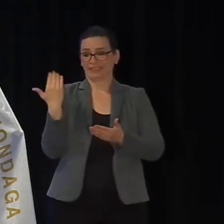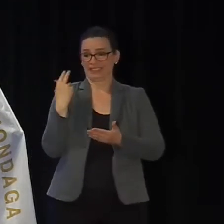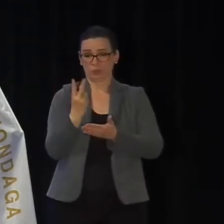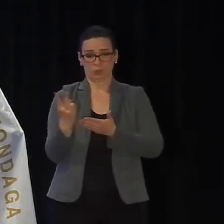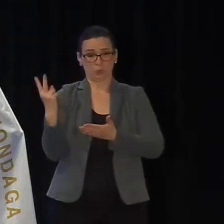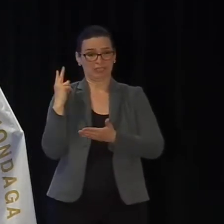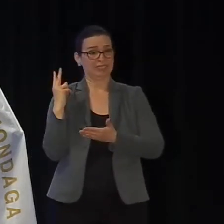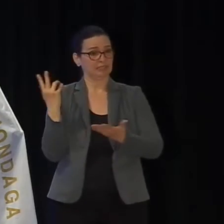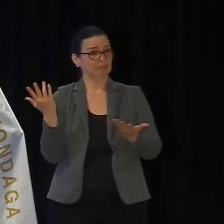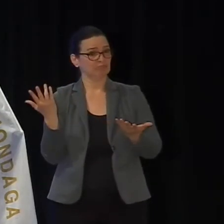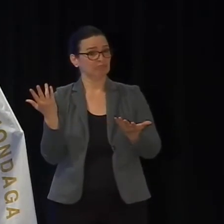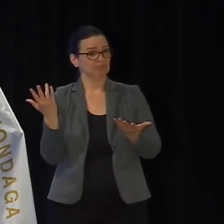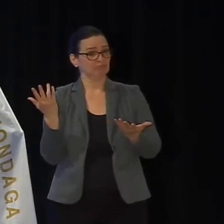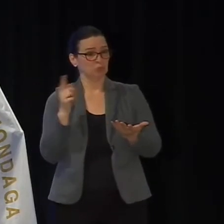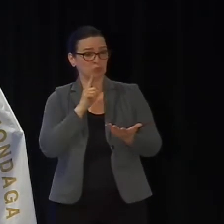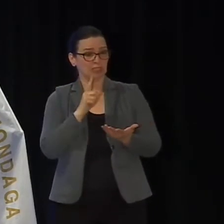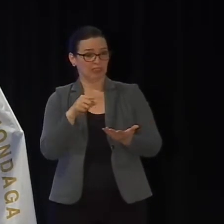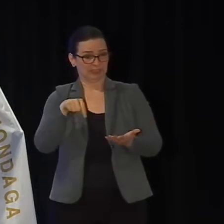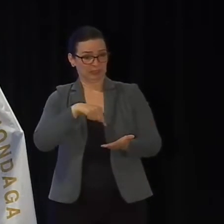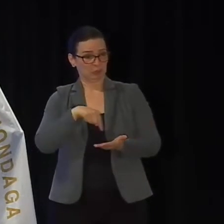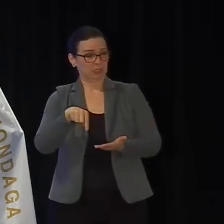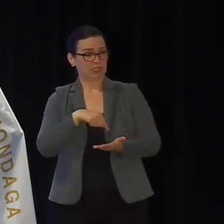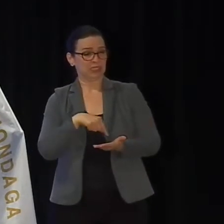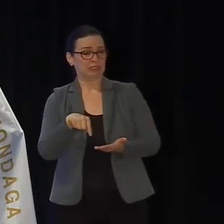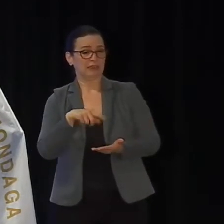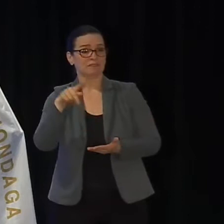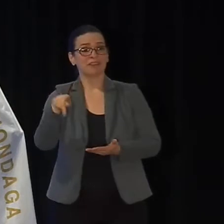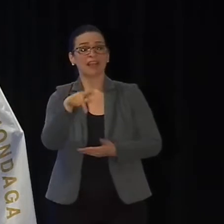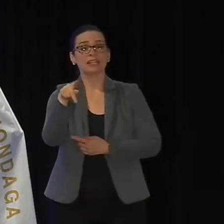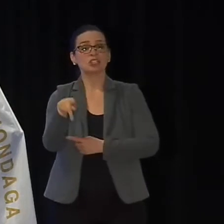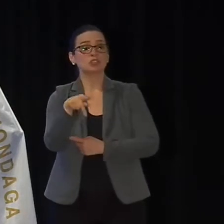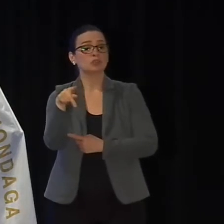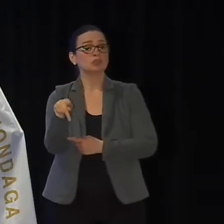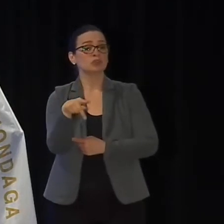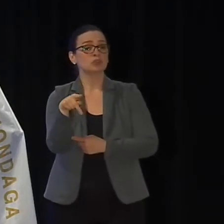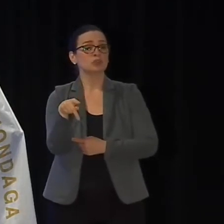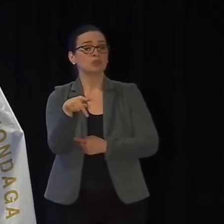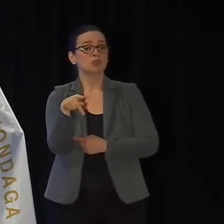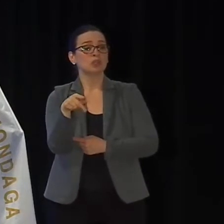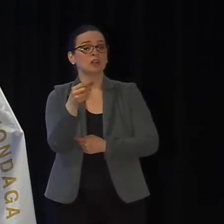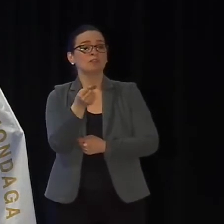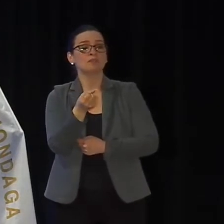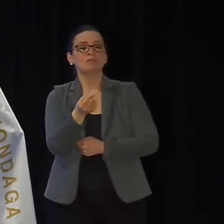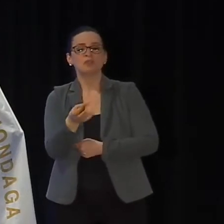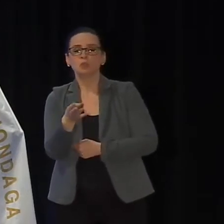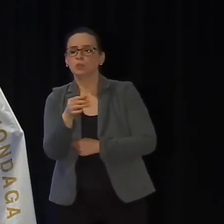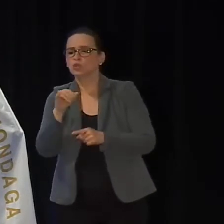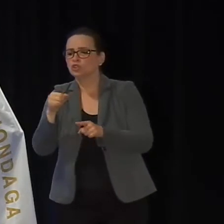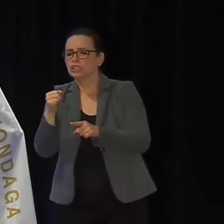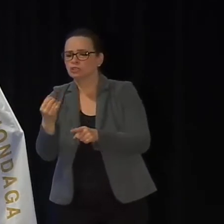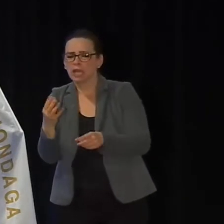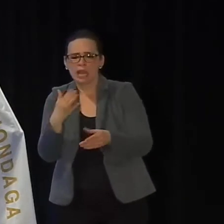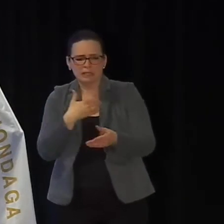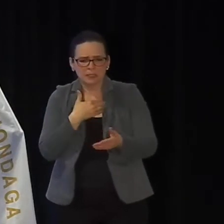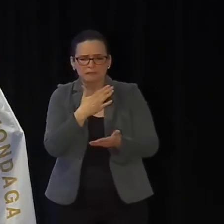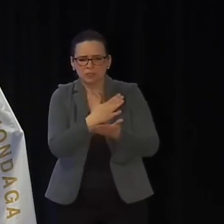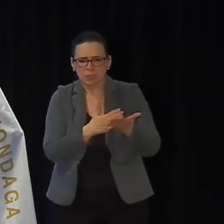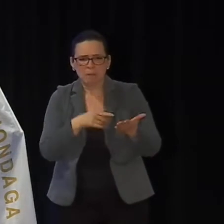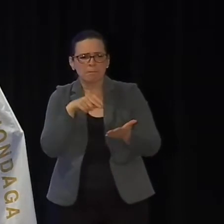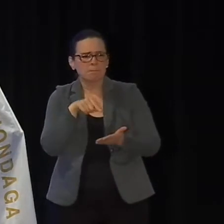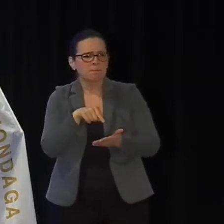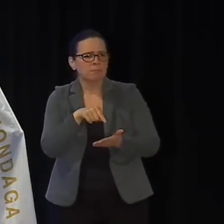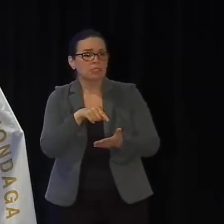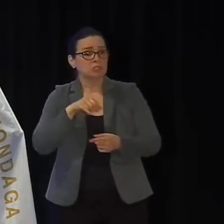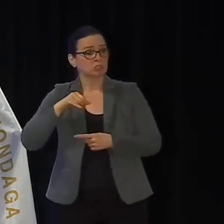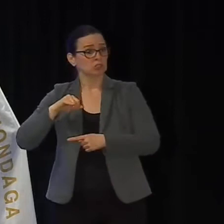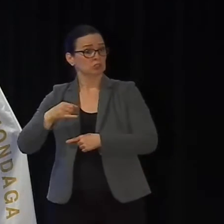week, but this week we only have Pfizer with some Johnson & Johnson, and our Johnson & Johnson allocation will be to finish up our homebound senior